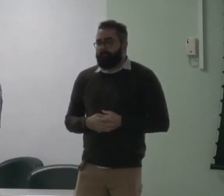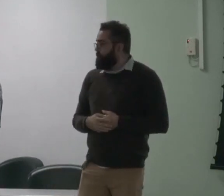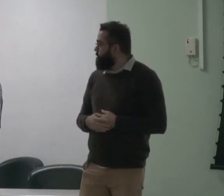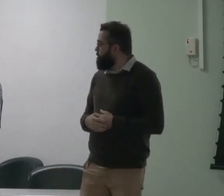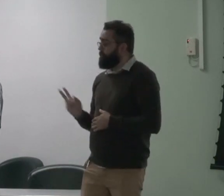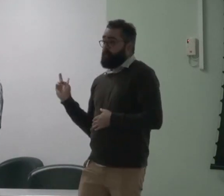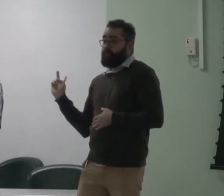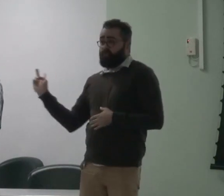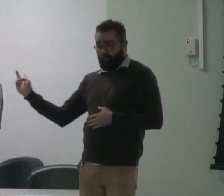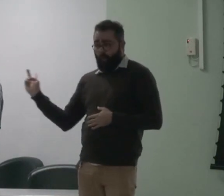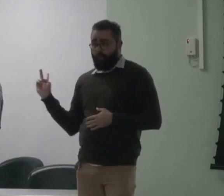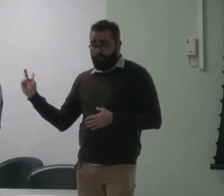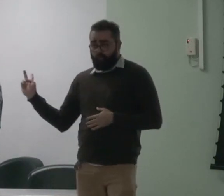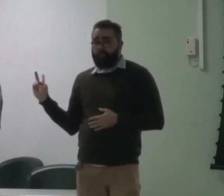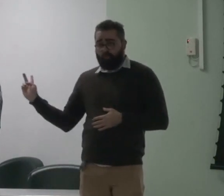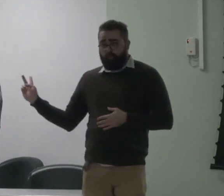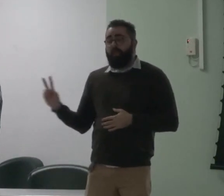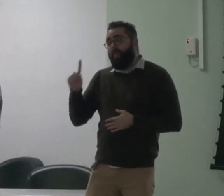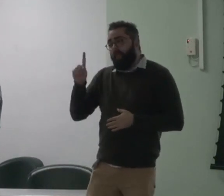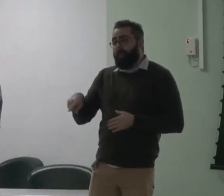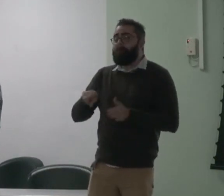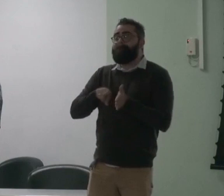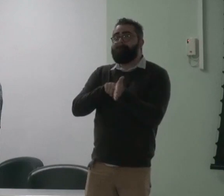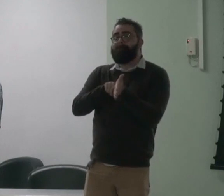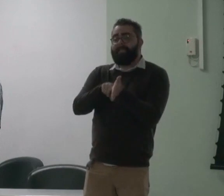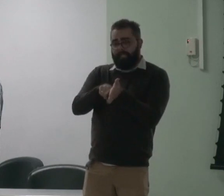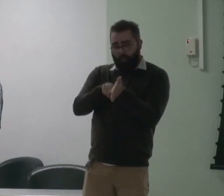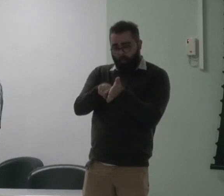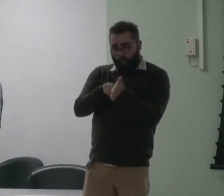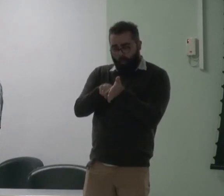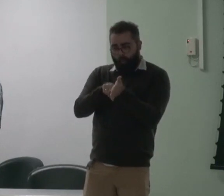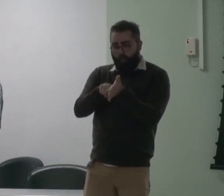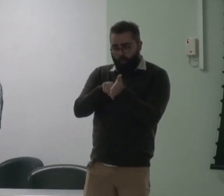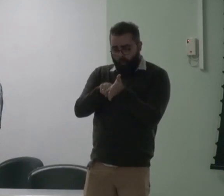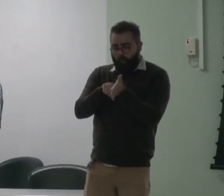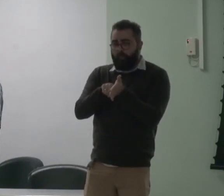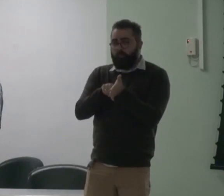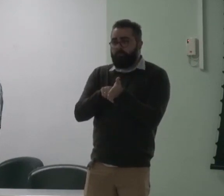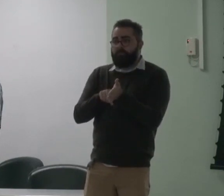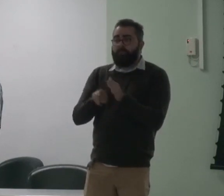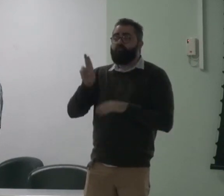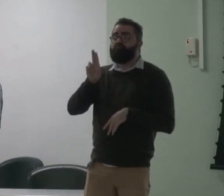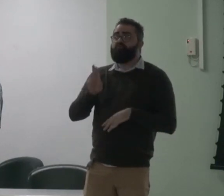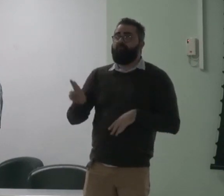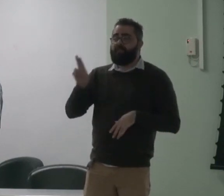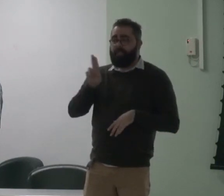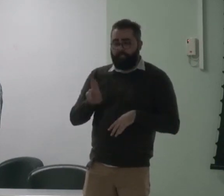Both are researchers from the University,